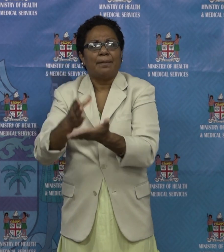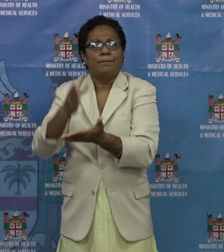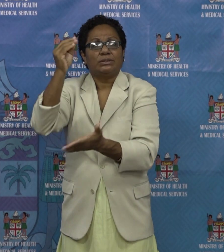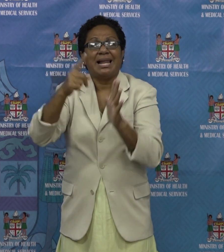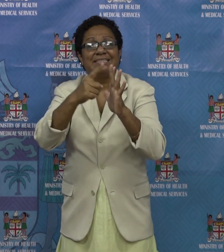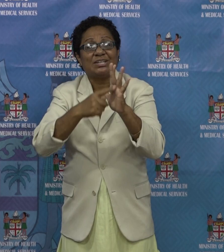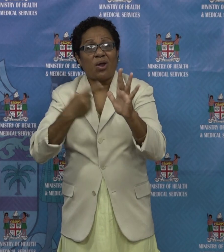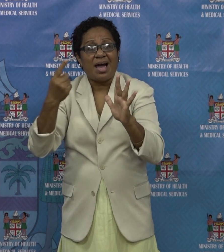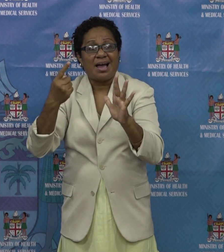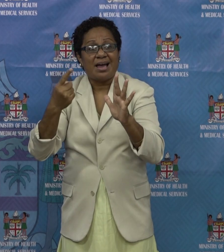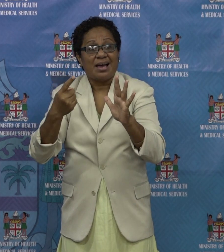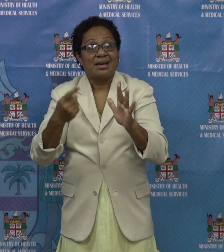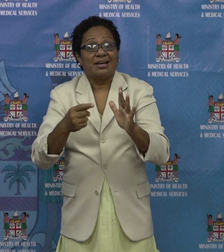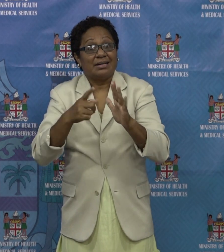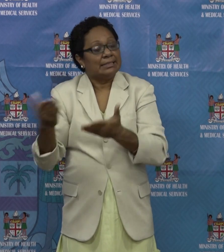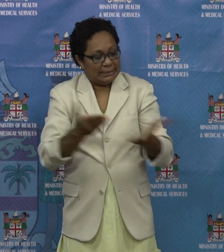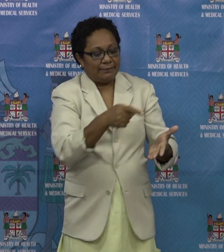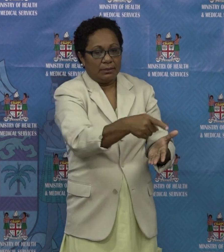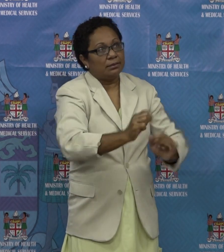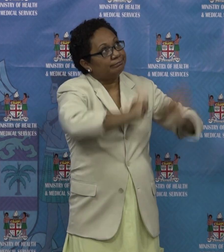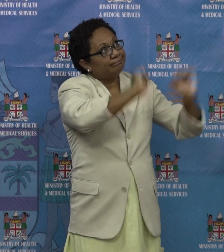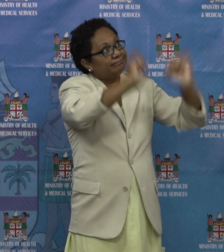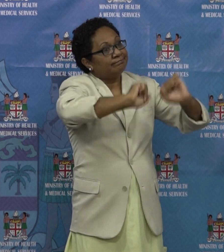scrub all the walls everywhere in the lab.